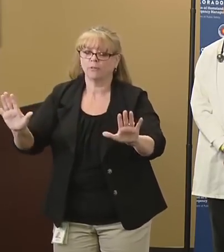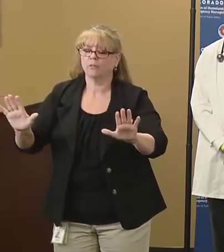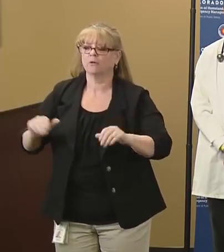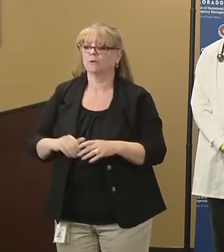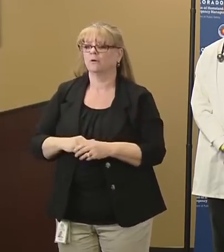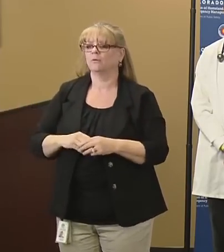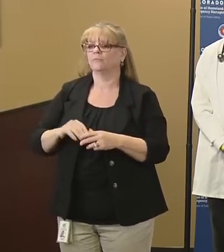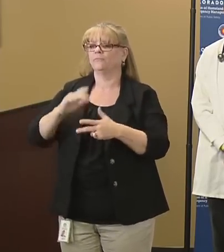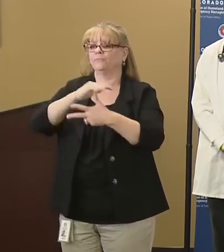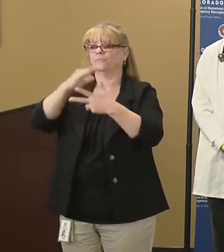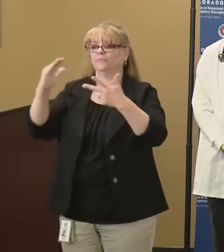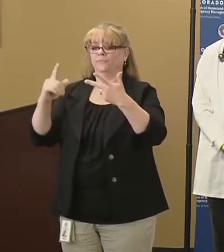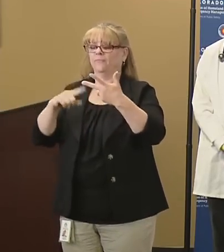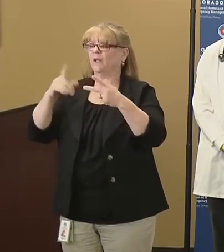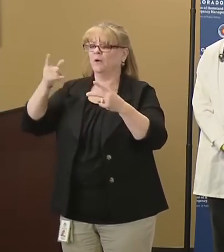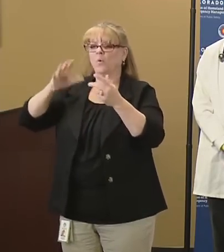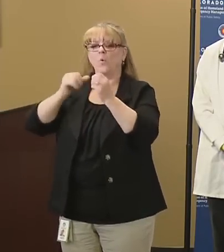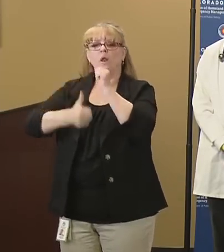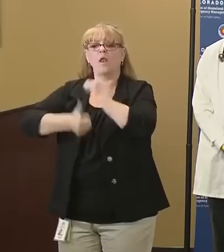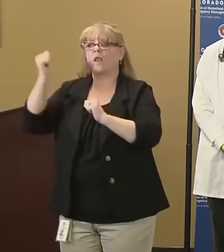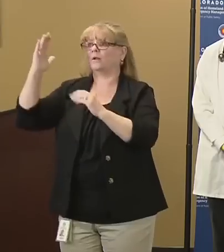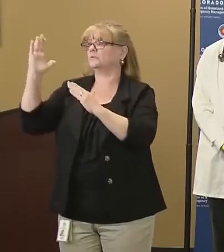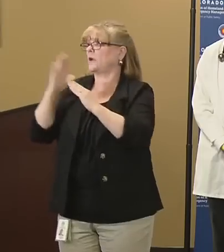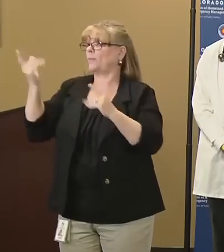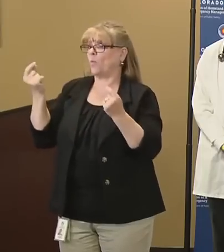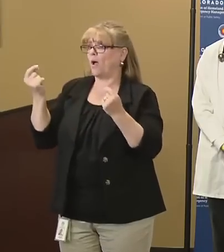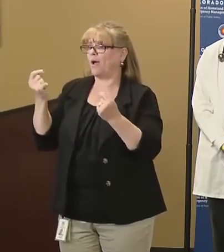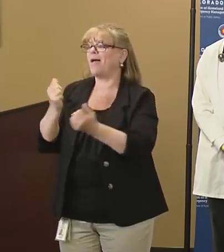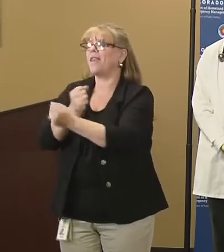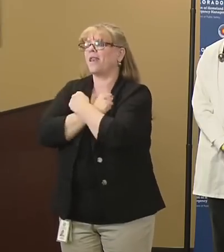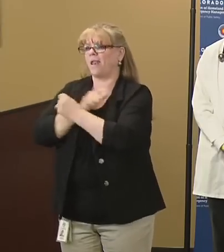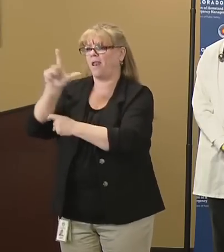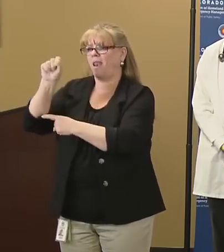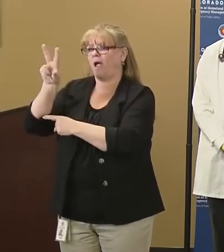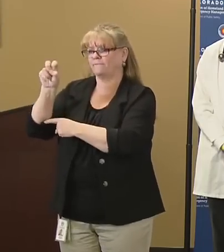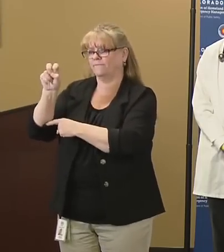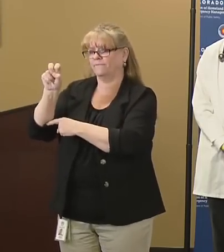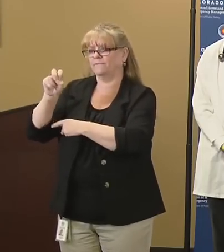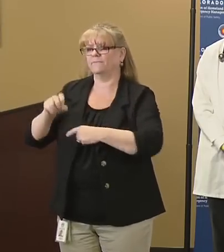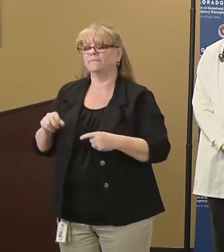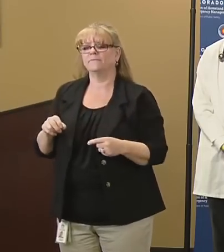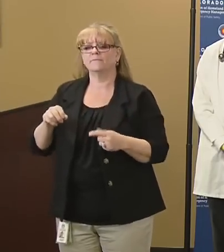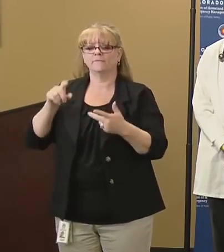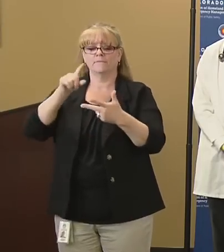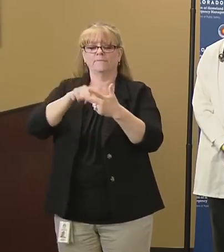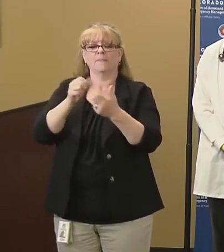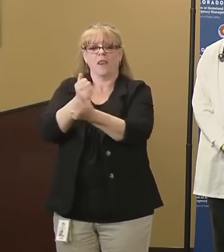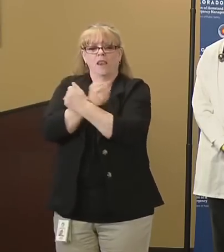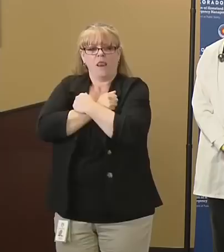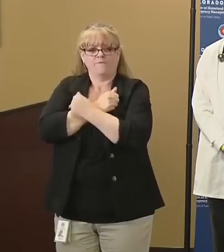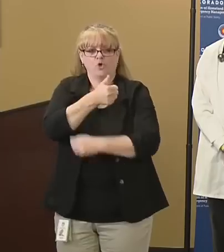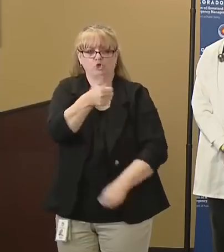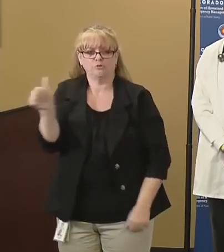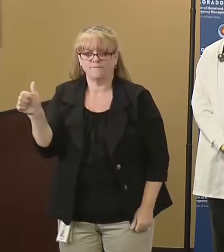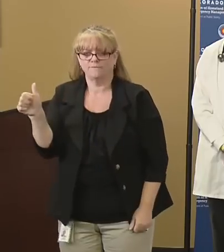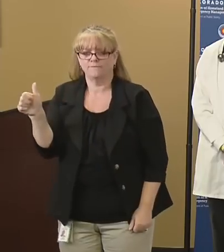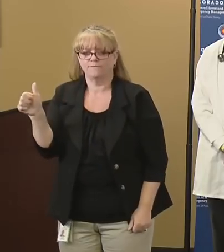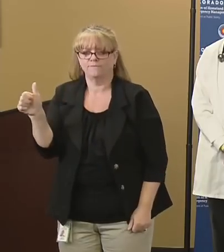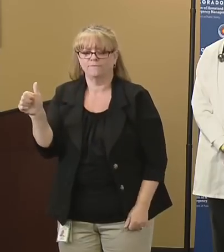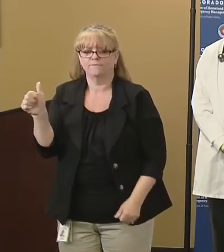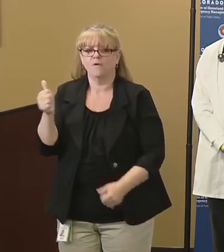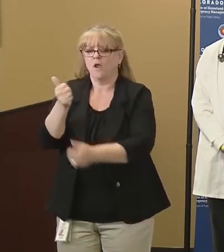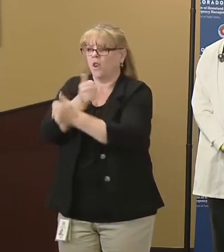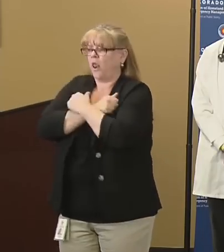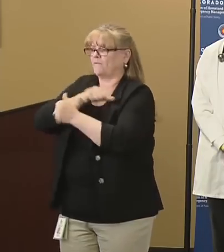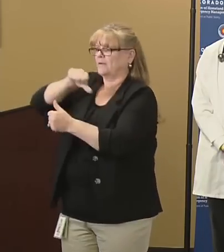these, love. That means love one another, love yourself, and make sure that we're reaching out and connecting more than ever